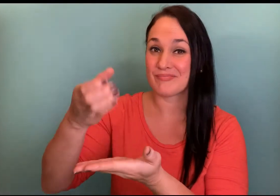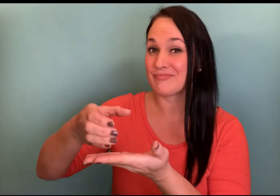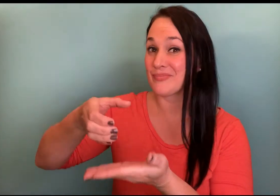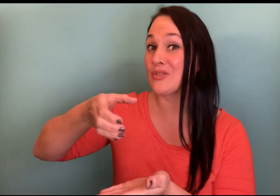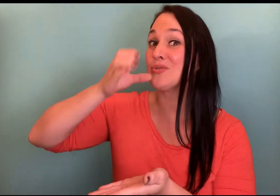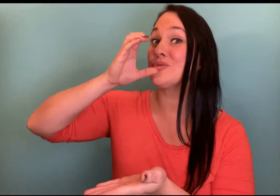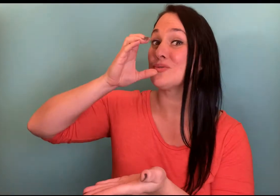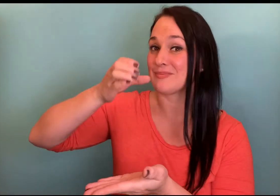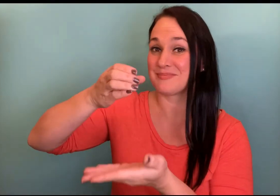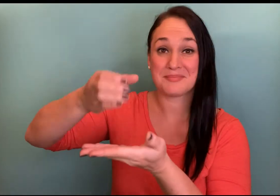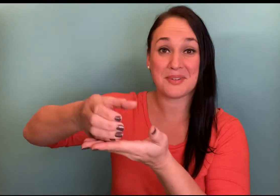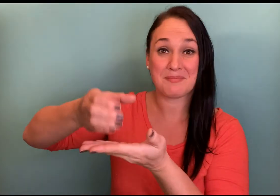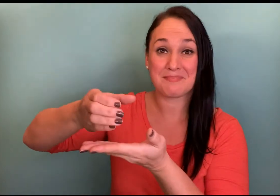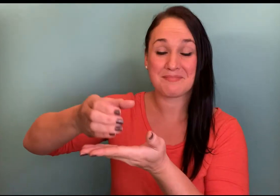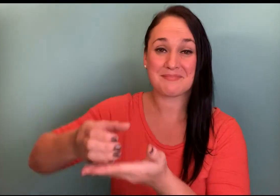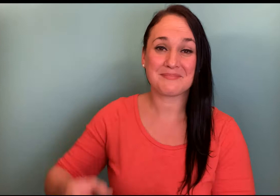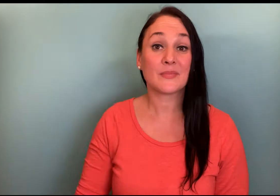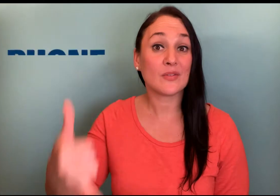To drink from a cup. Phone.